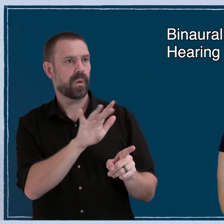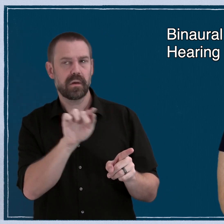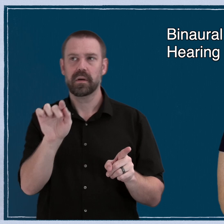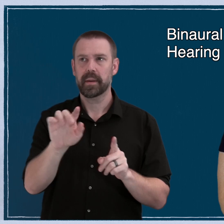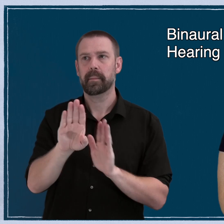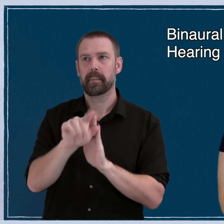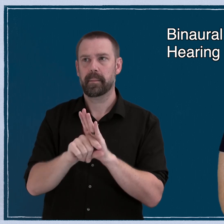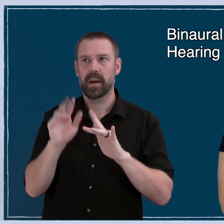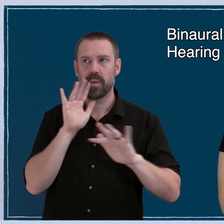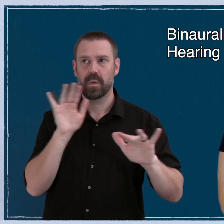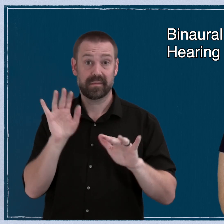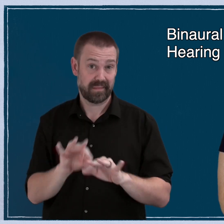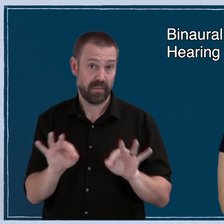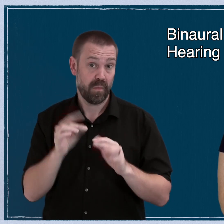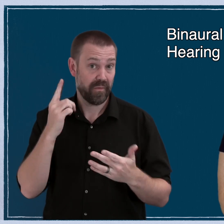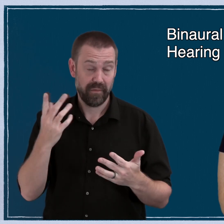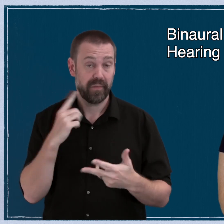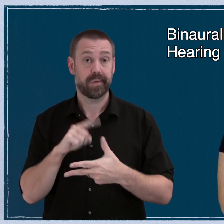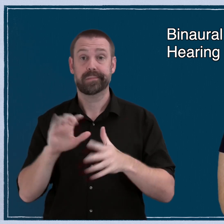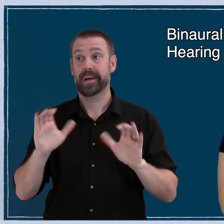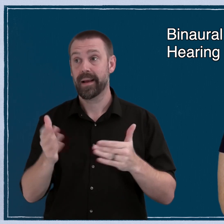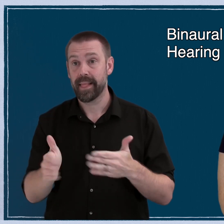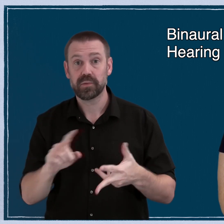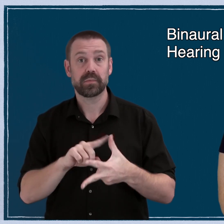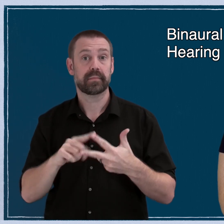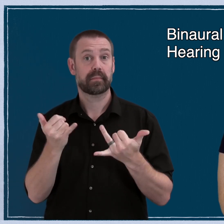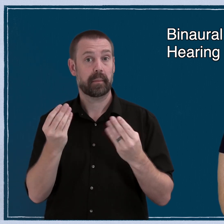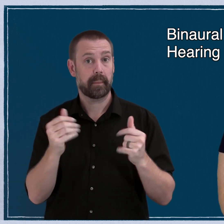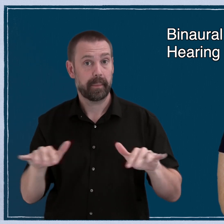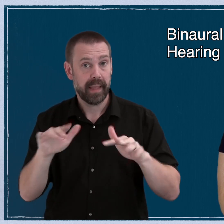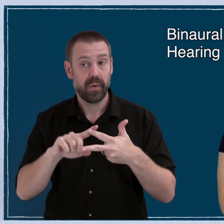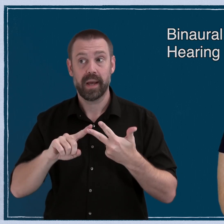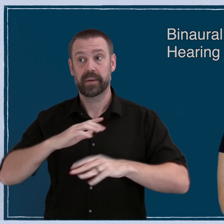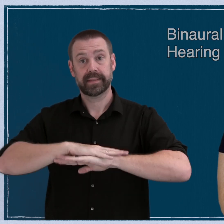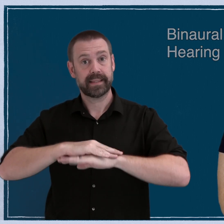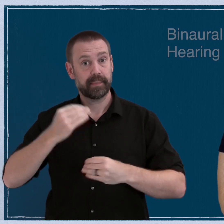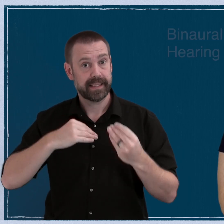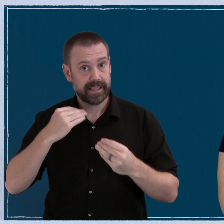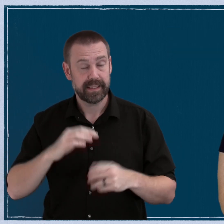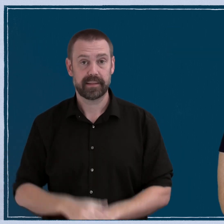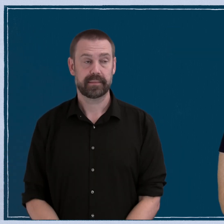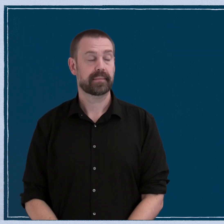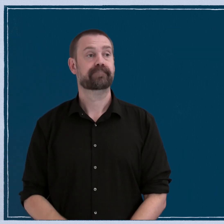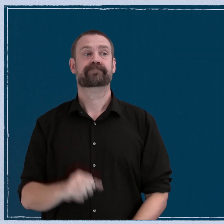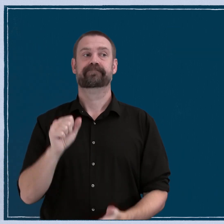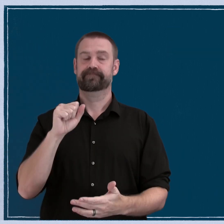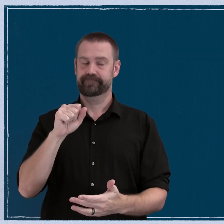background noise, which is especially important in a classroom, playground, or even at the dinner table.